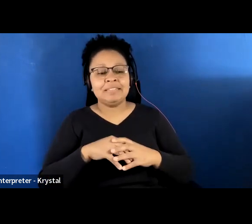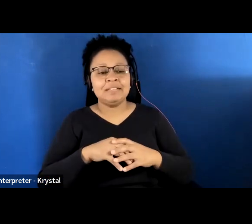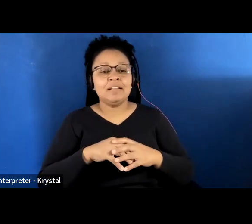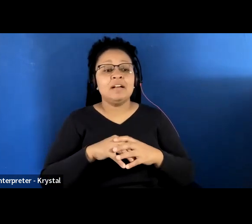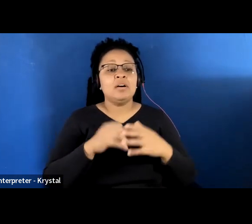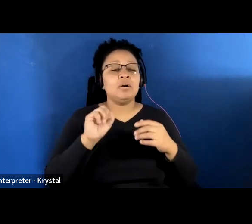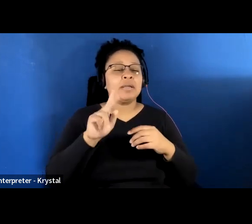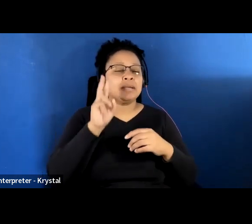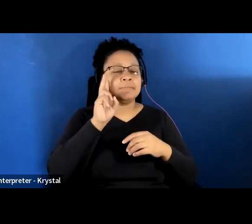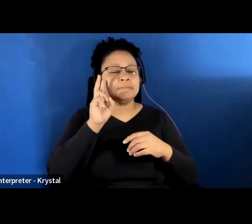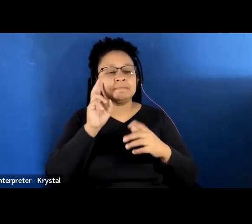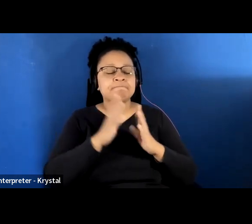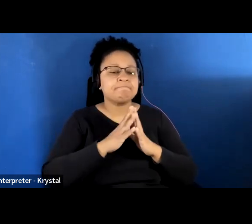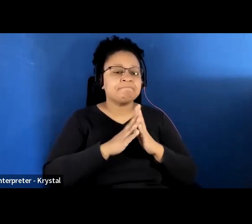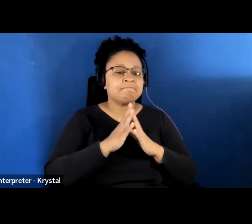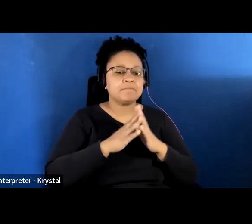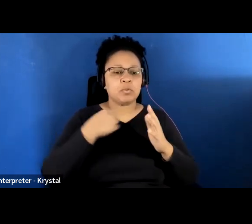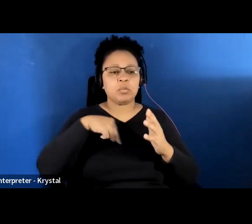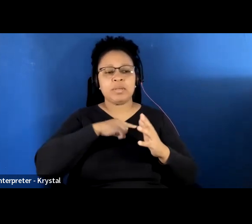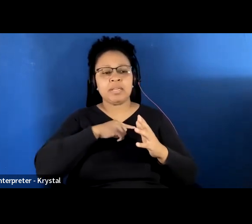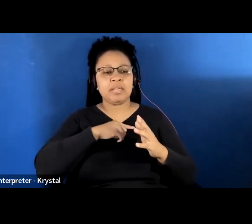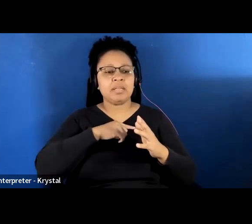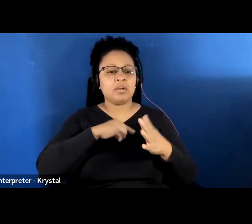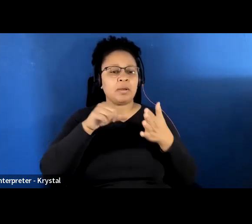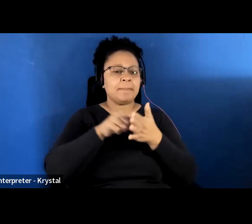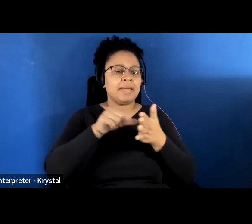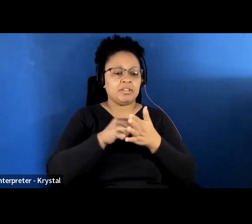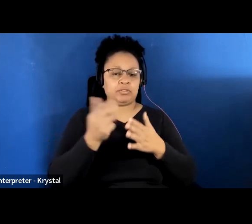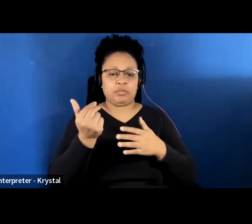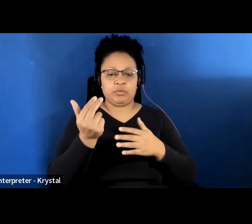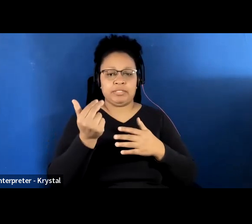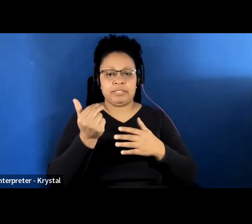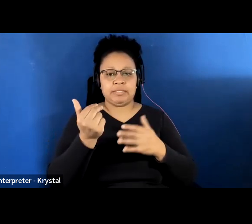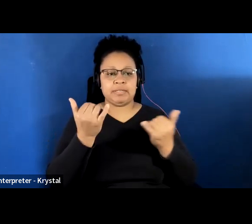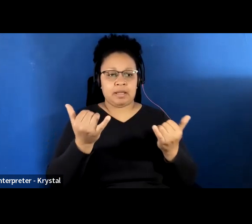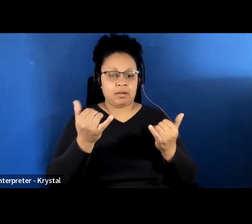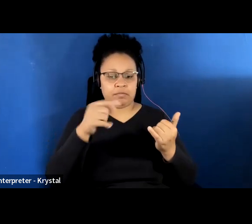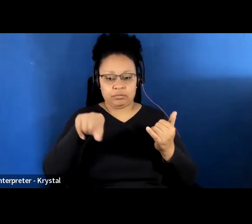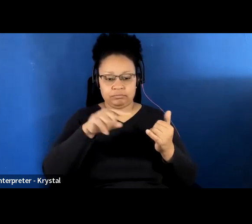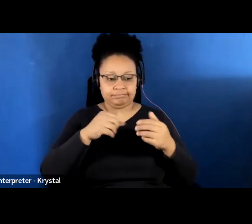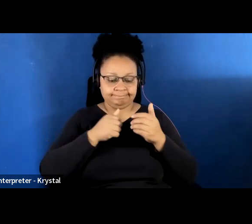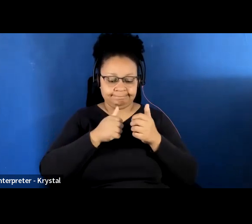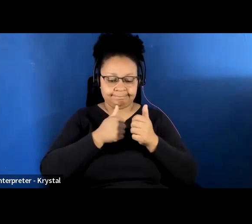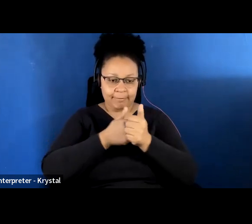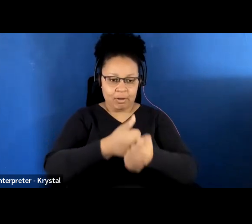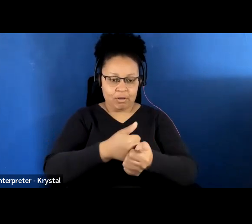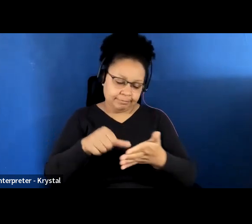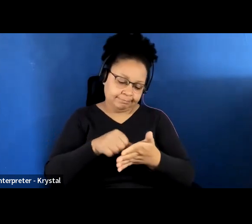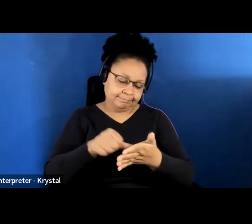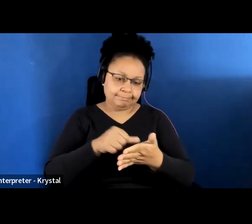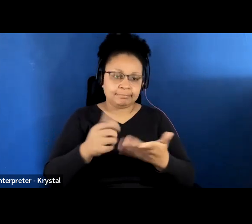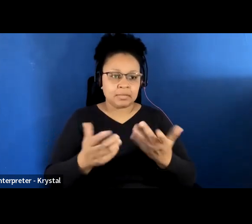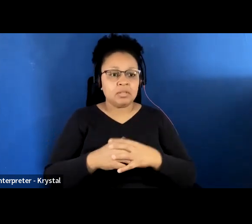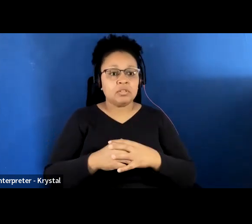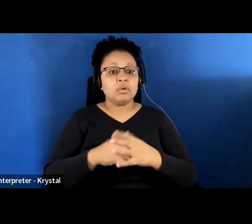Let's see, we are on page 13 now for those following along at home. So when you approach a